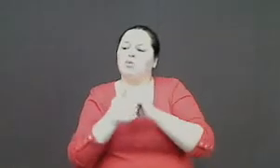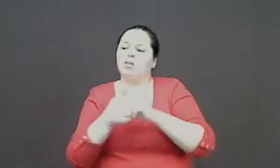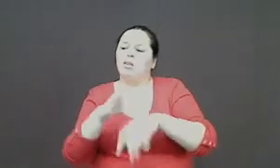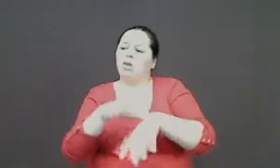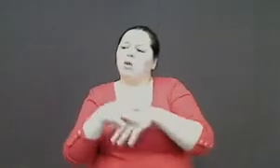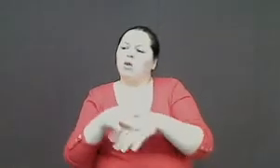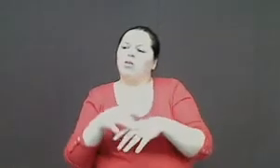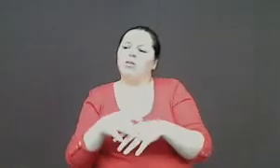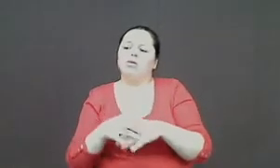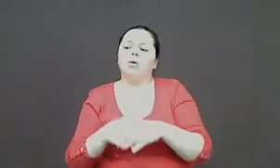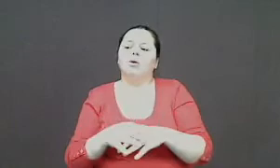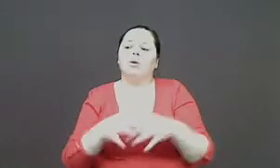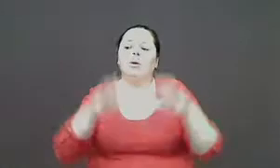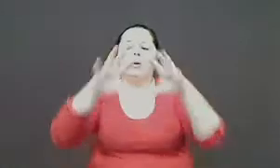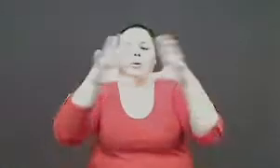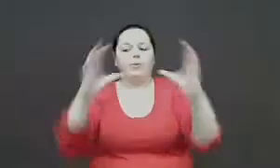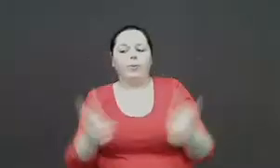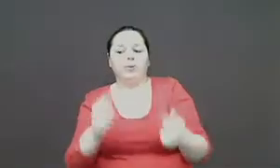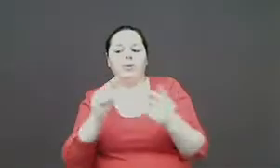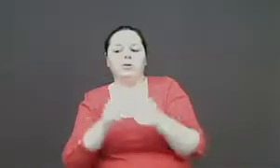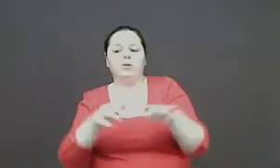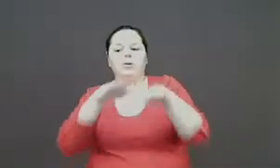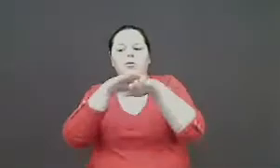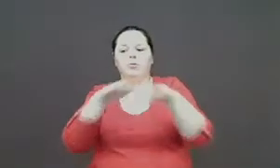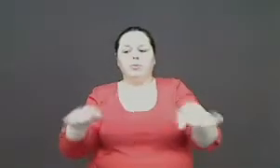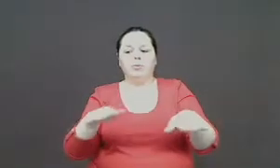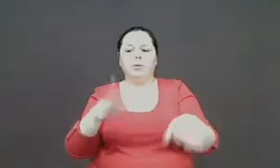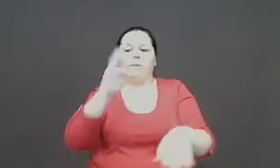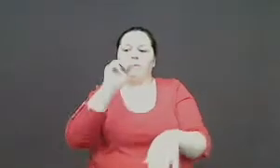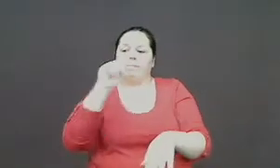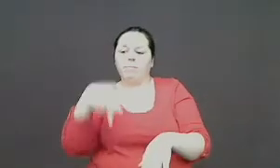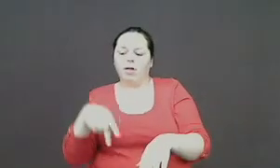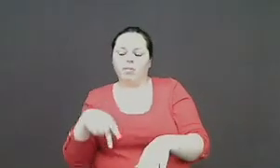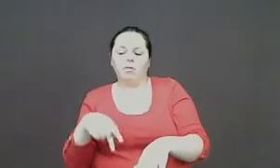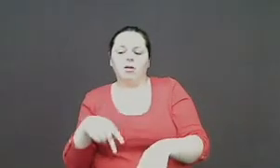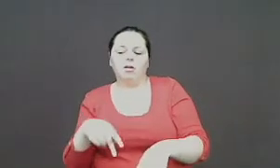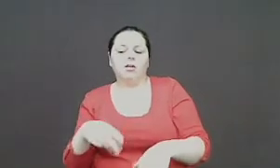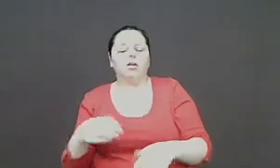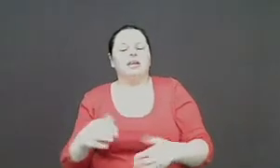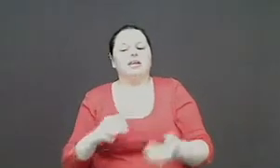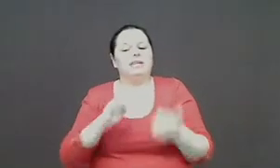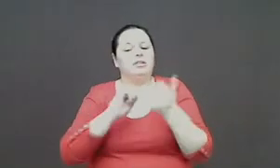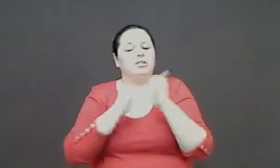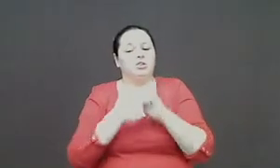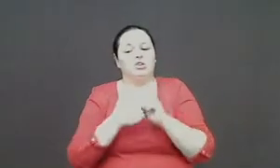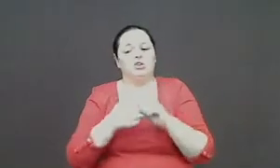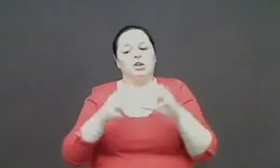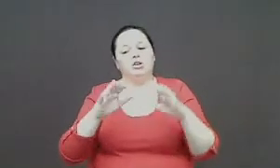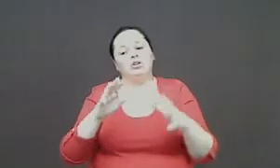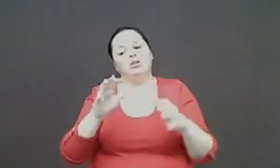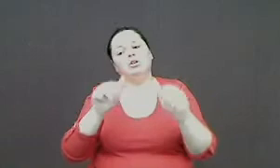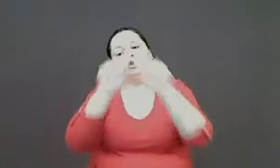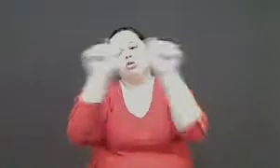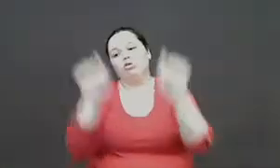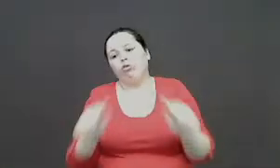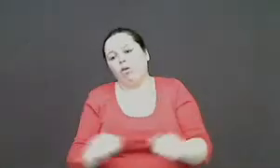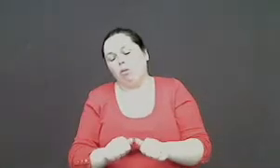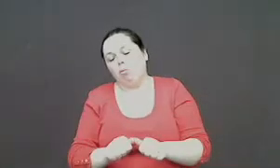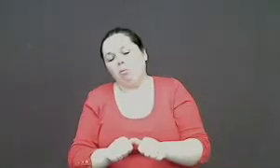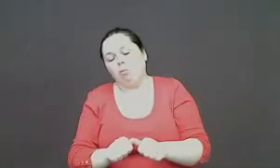we are translating something that is curved onto a flat surface, which provides some distortions, but that's another